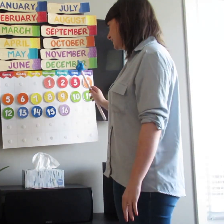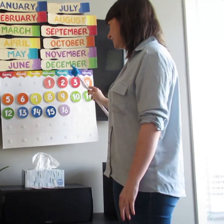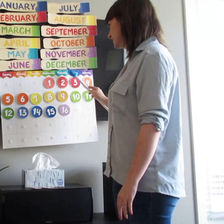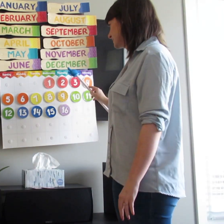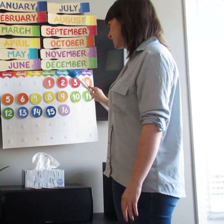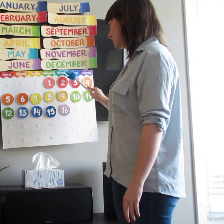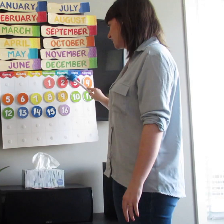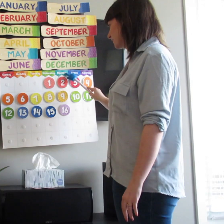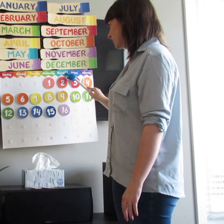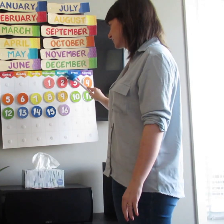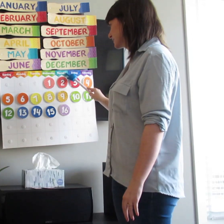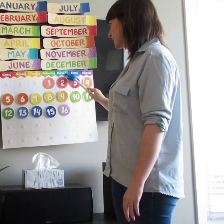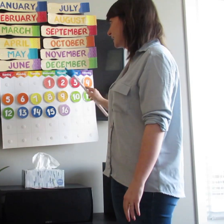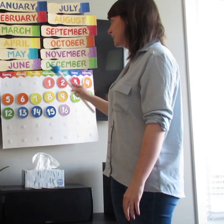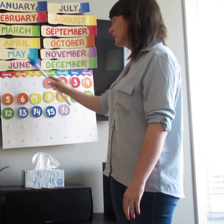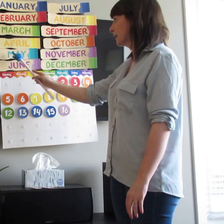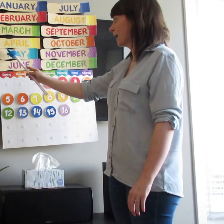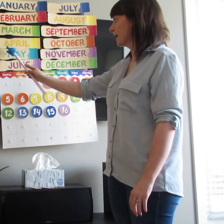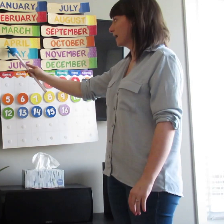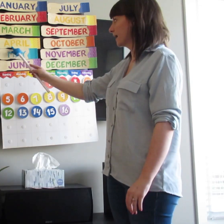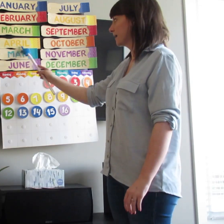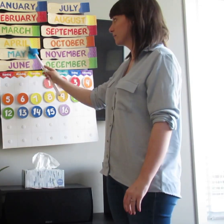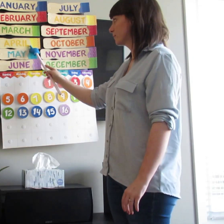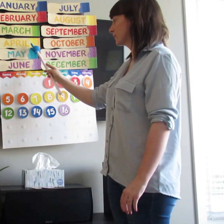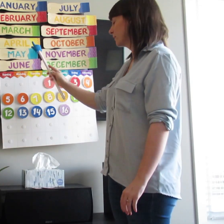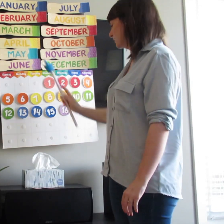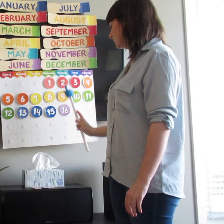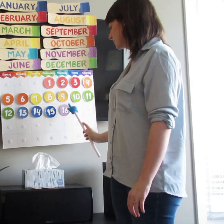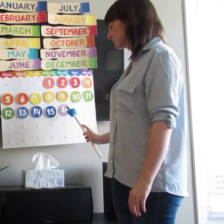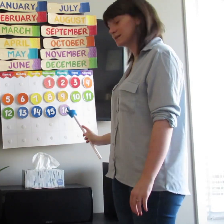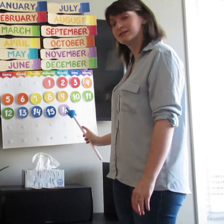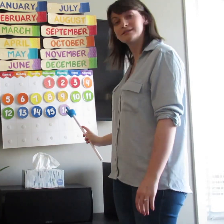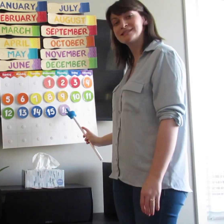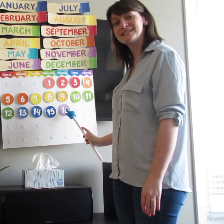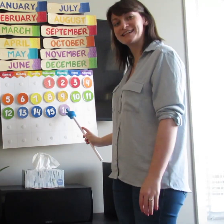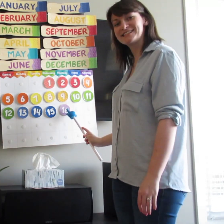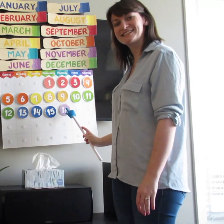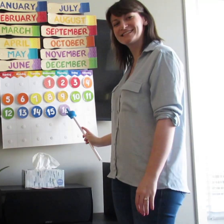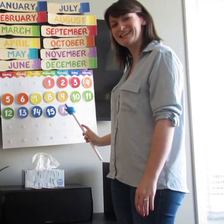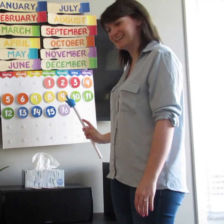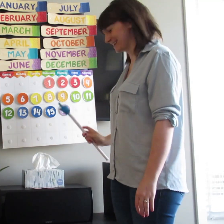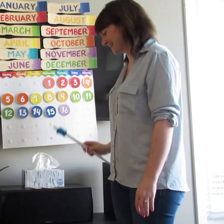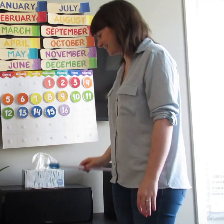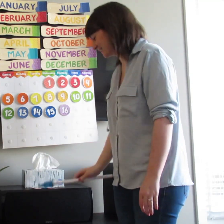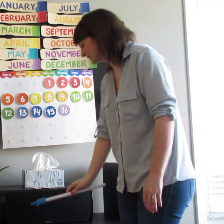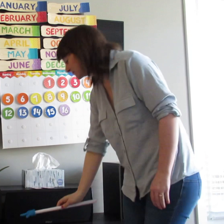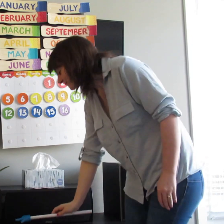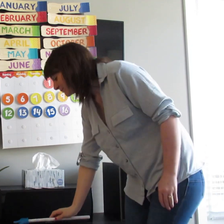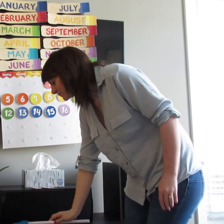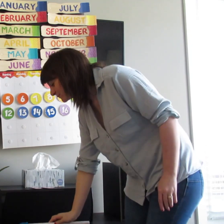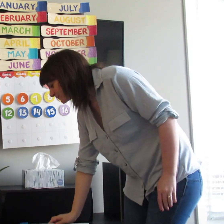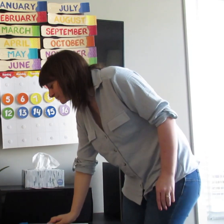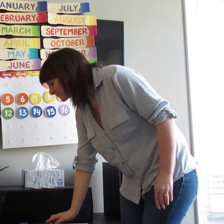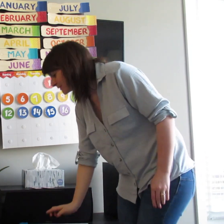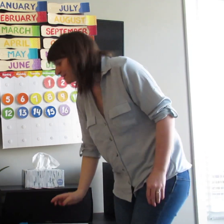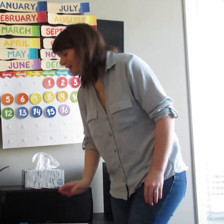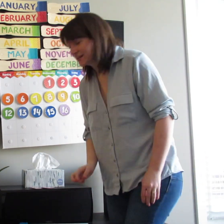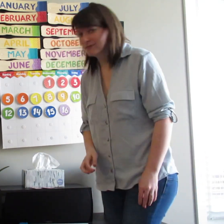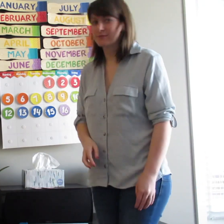Today is Thursday, April 16. Thank you for